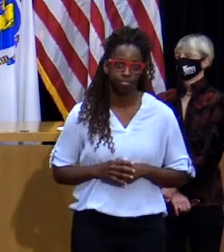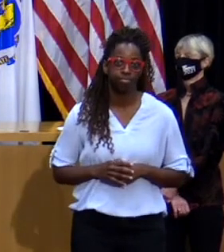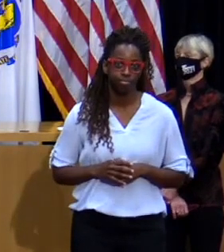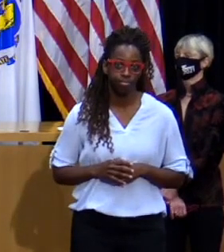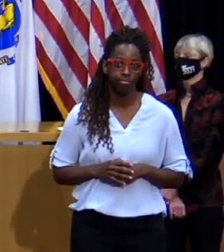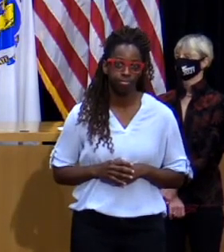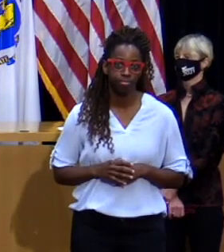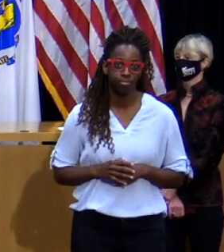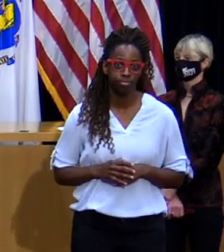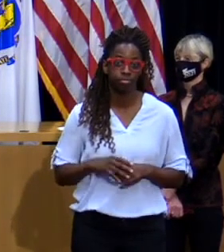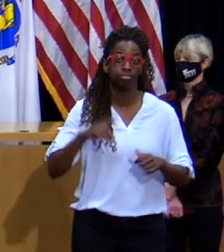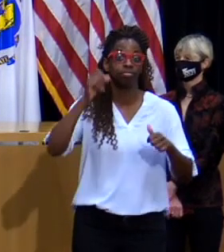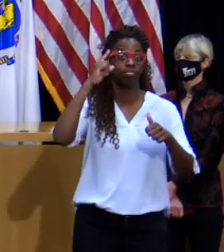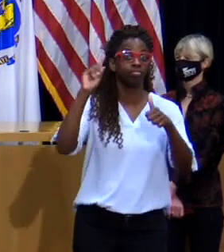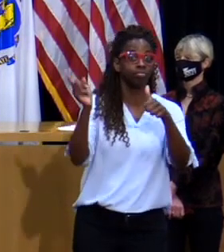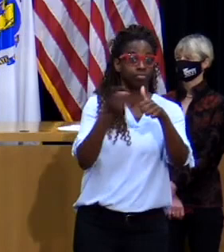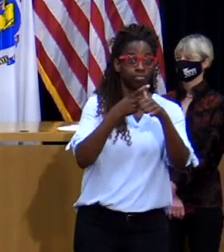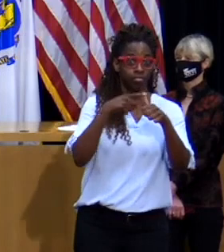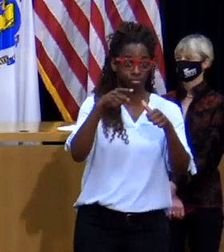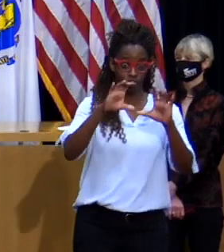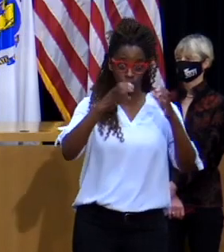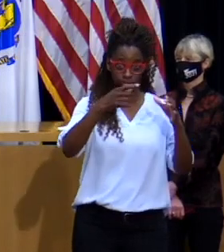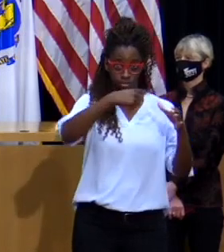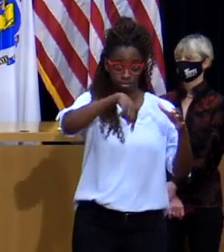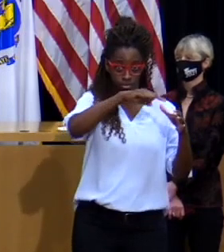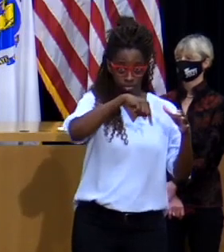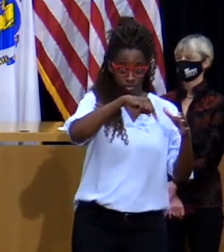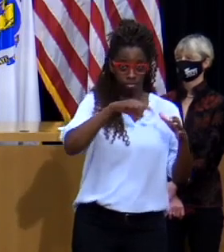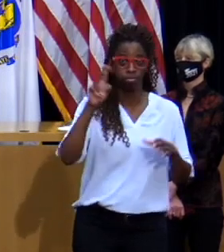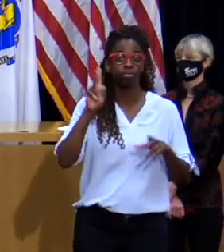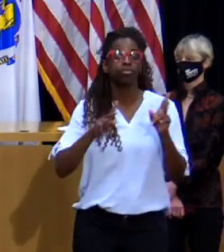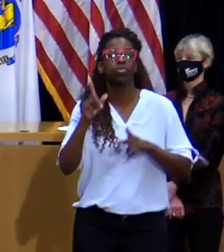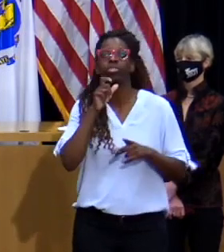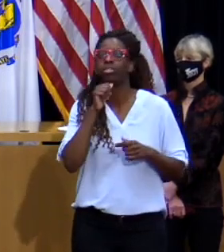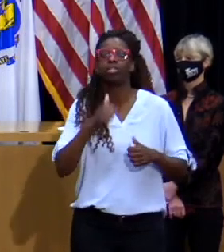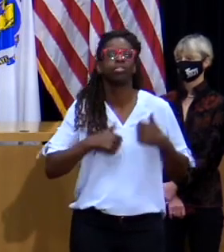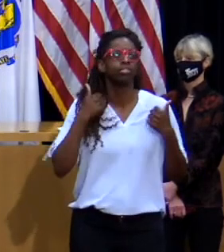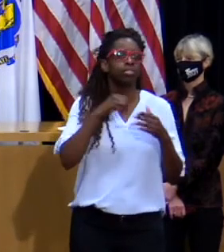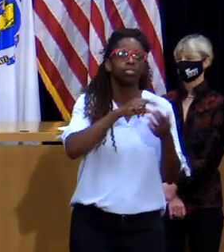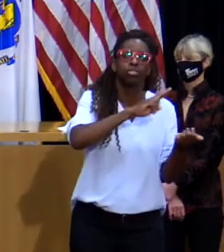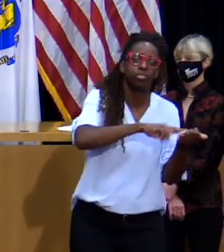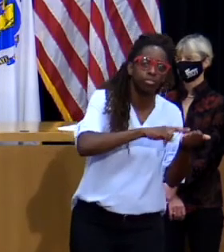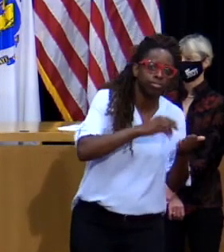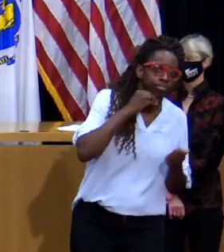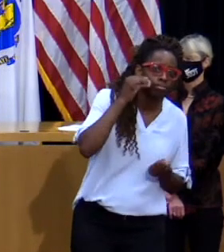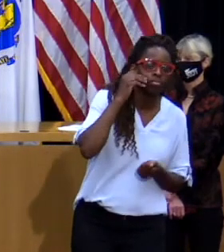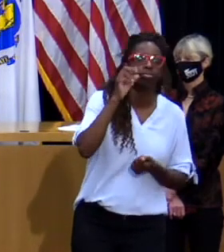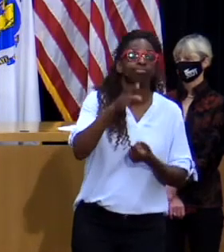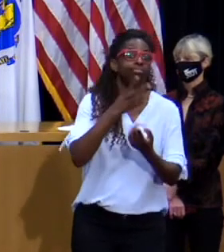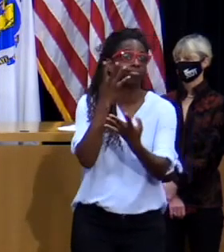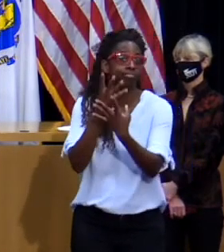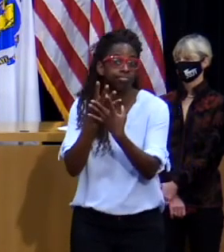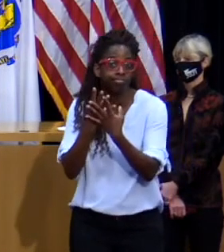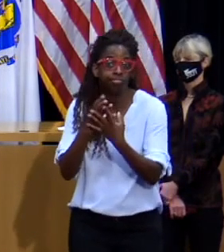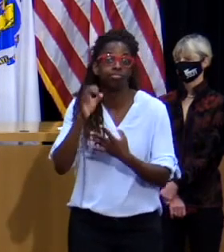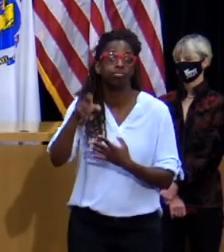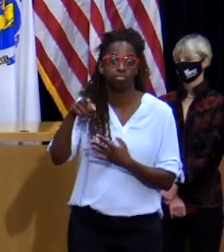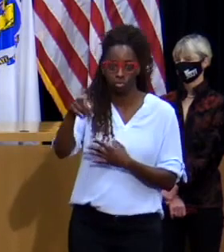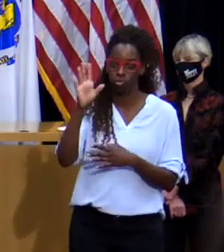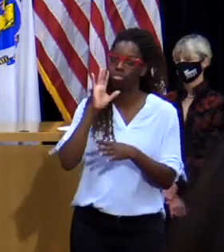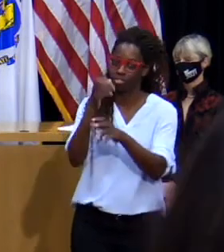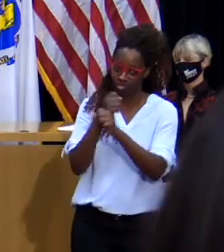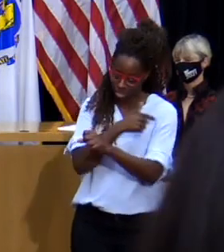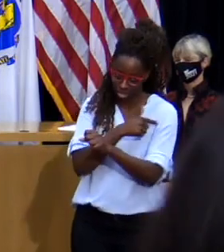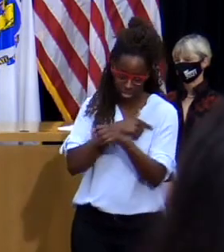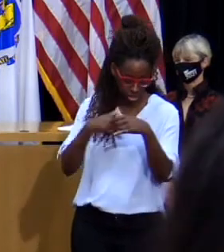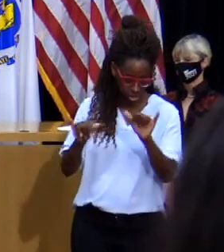right now, people who are in these congregate settings, staff already, we know who they are because they're getting vaccinated through those places. Doctor, I don't know about the supply